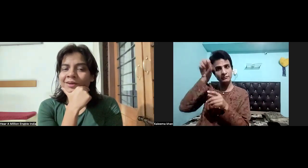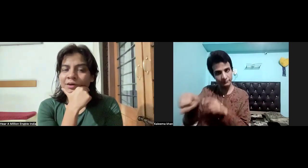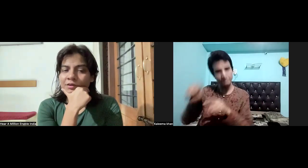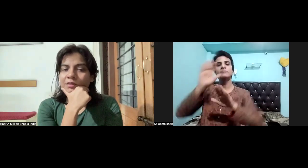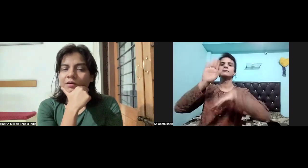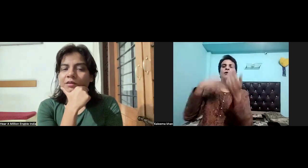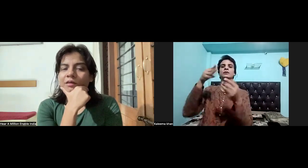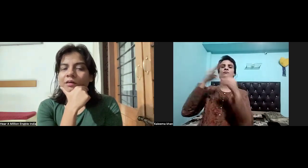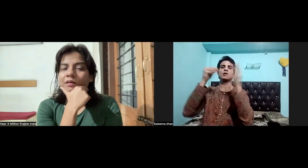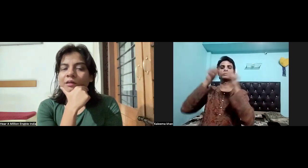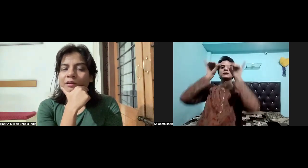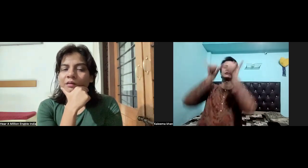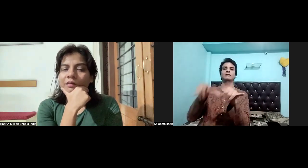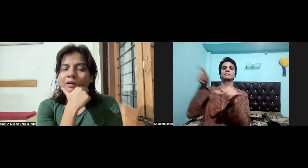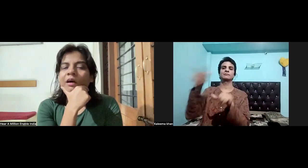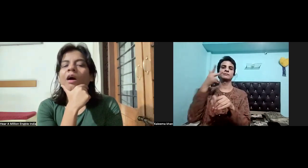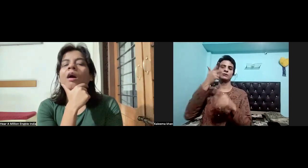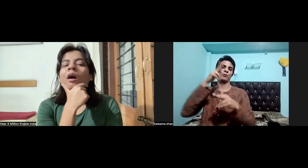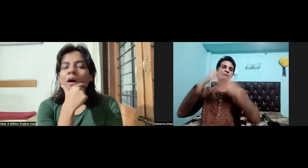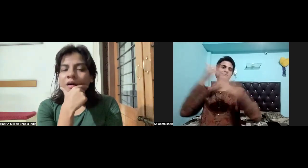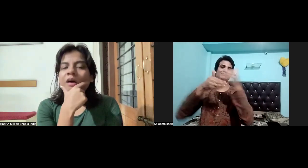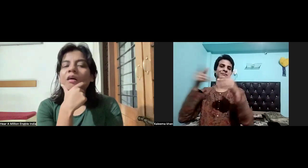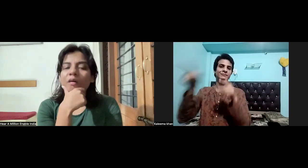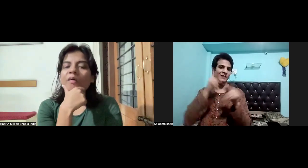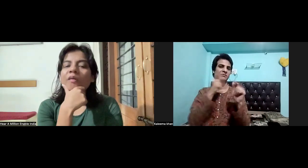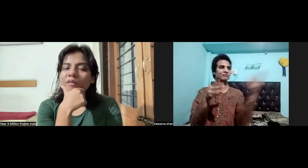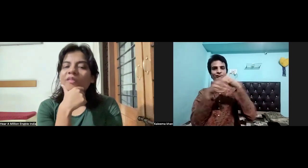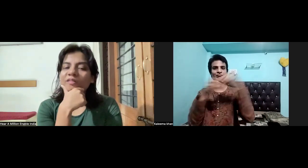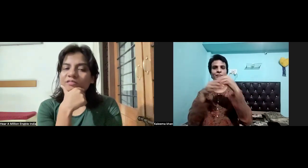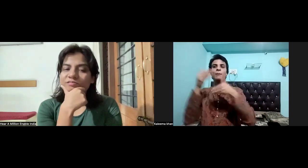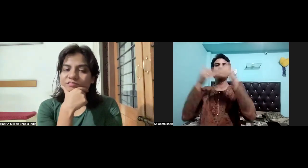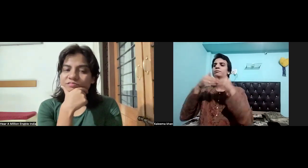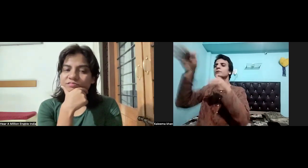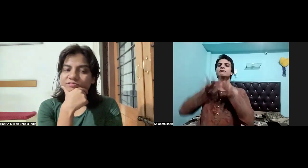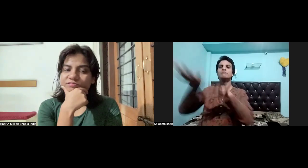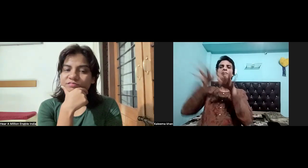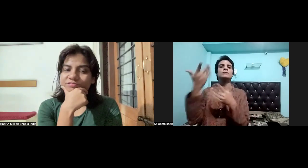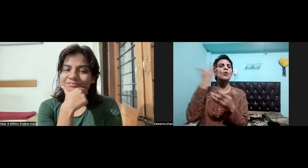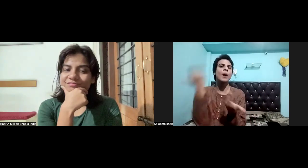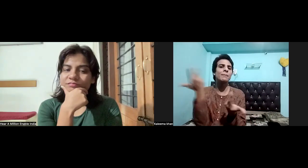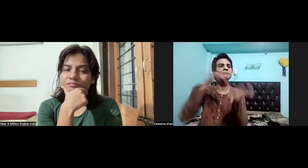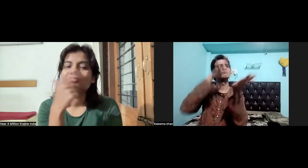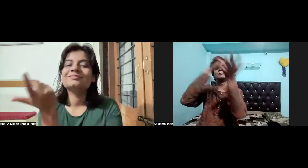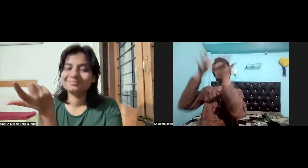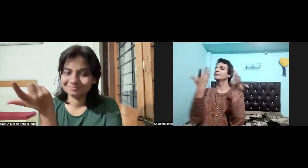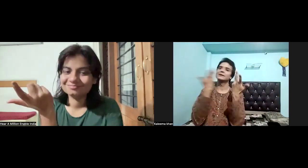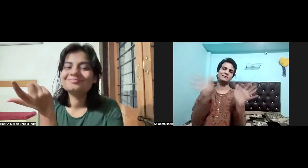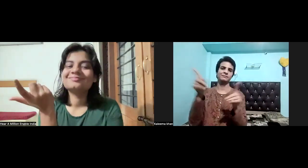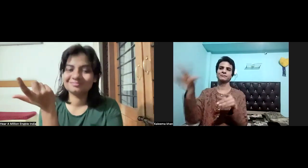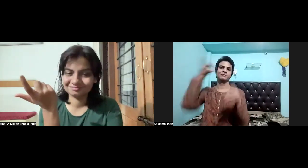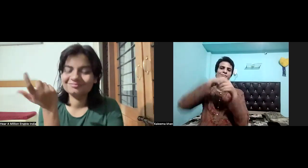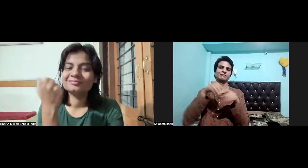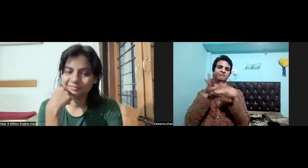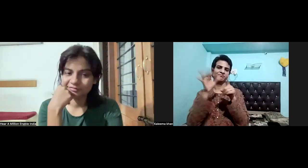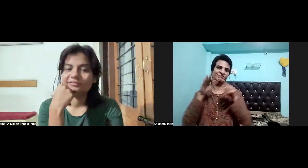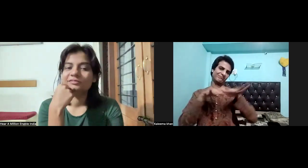approval and we have a place, and then Bangalore itself, we will have something for the queer community. So